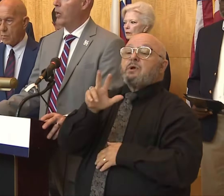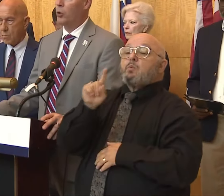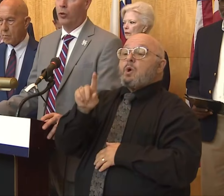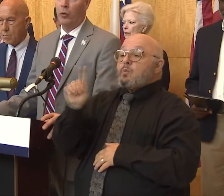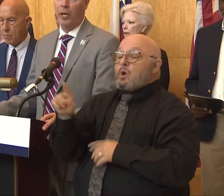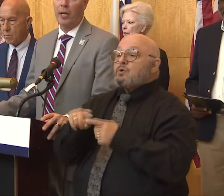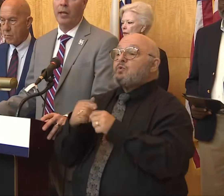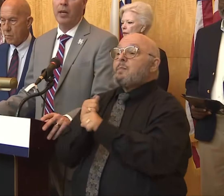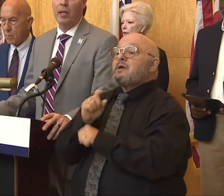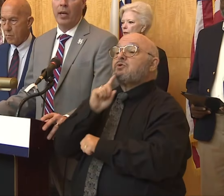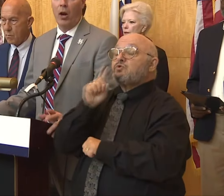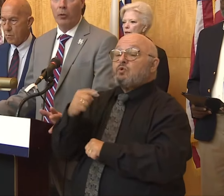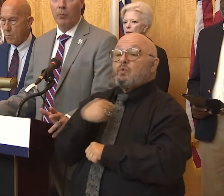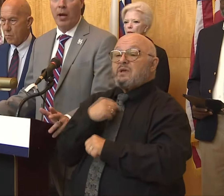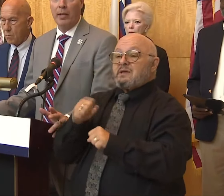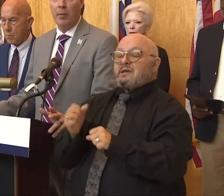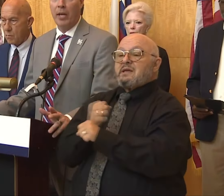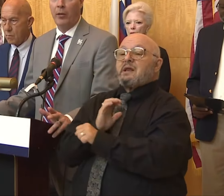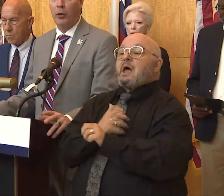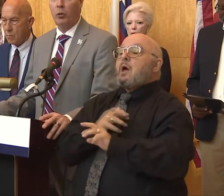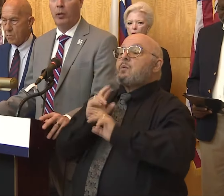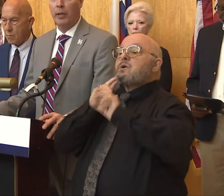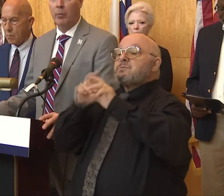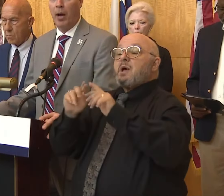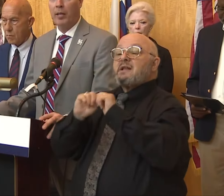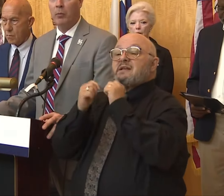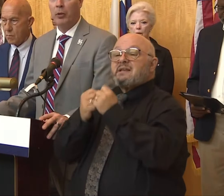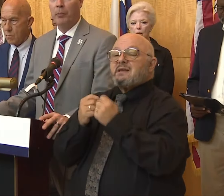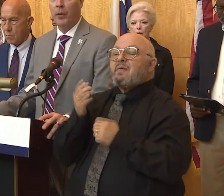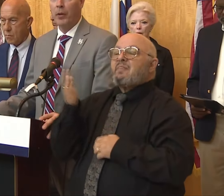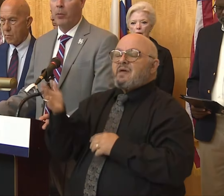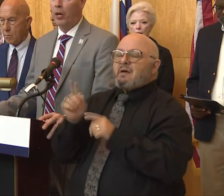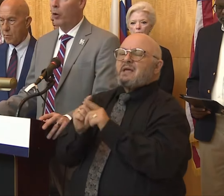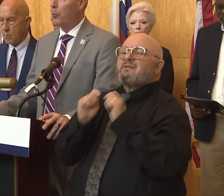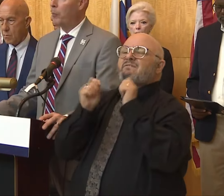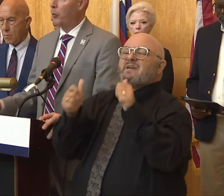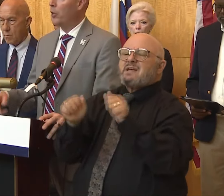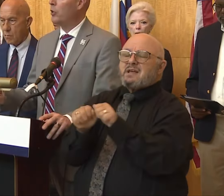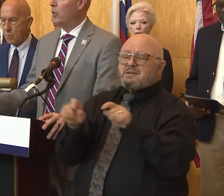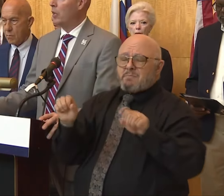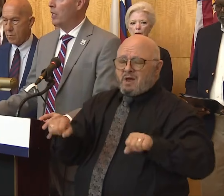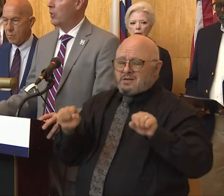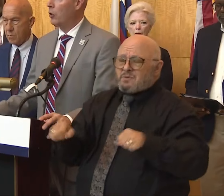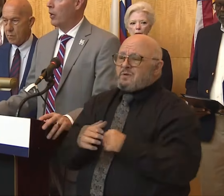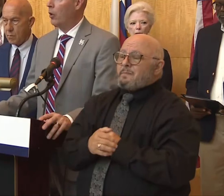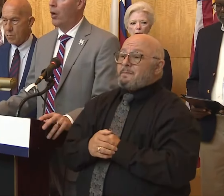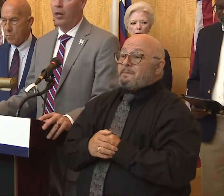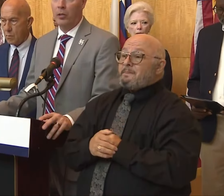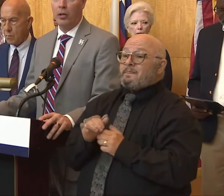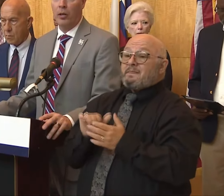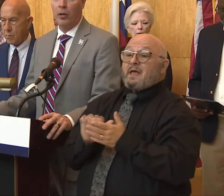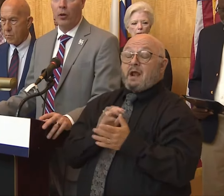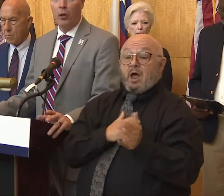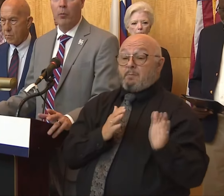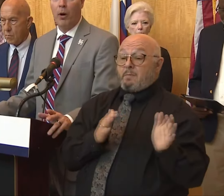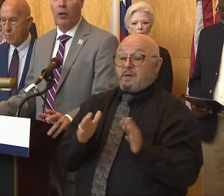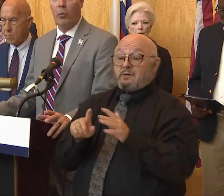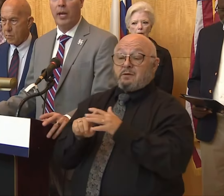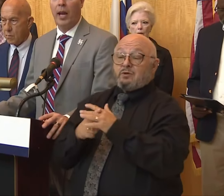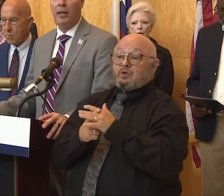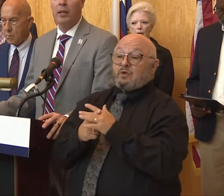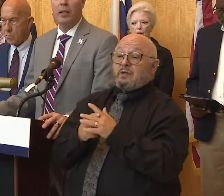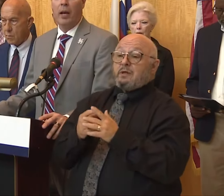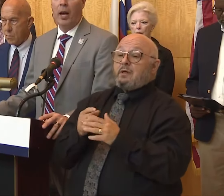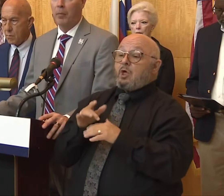311, to make sure that we can get our response teams out there as quickly as possible. Part of our preparations, and these have started long into the early part of